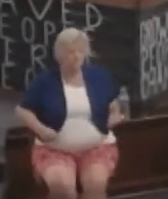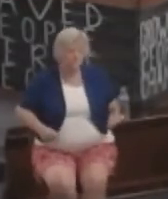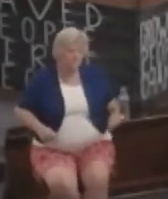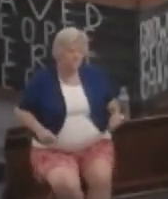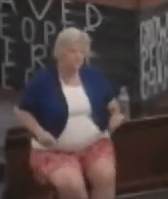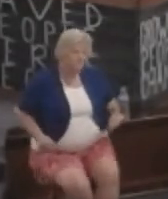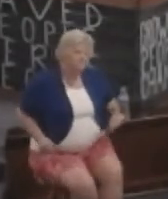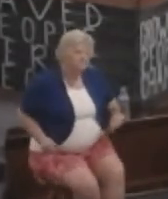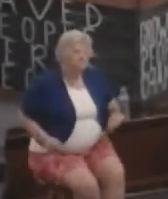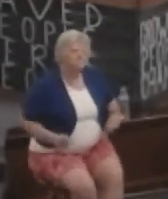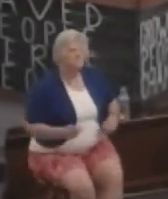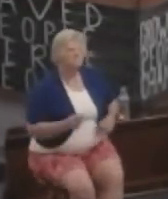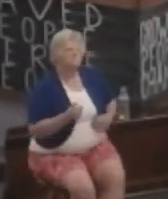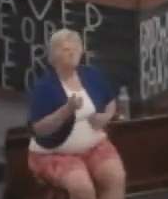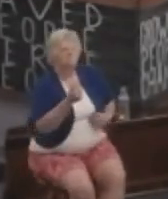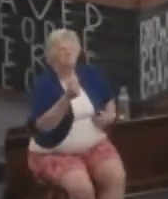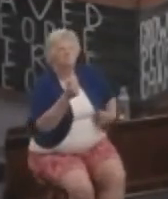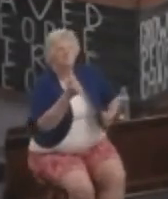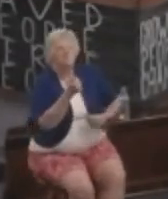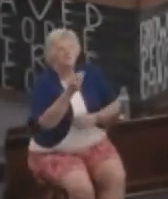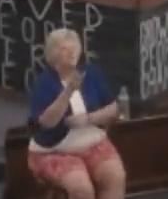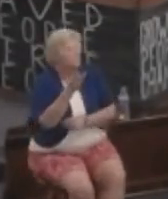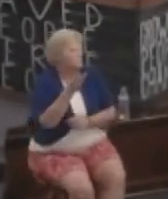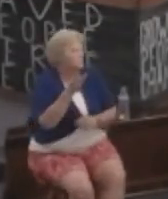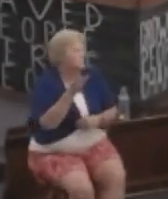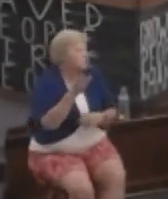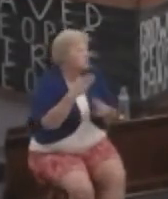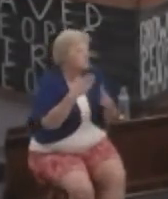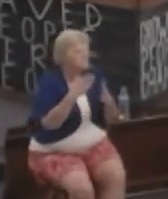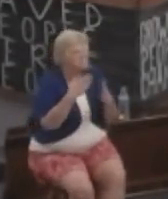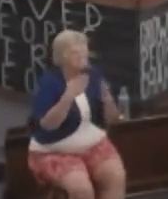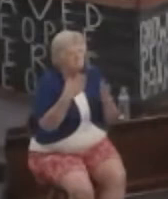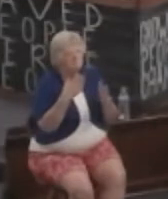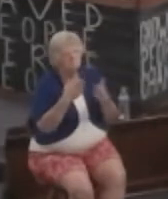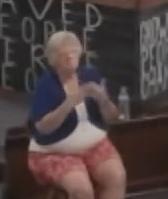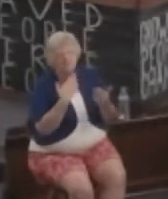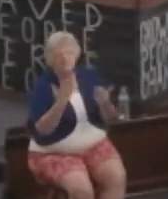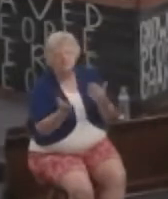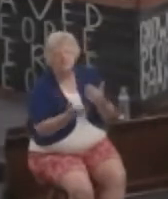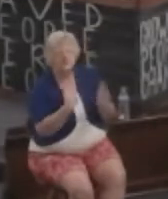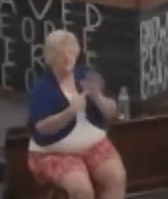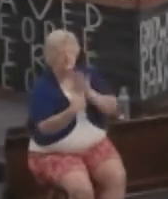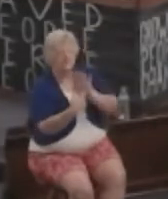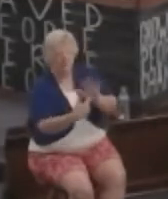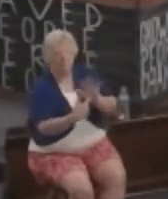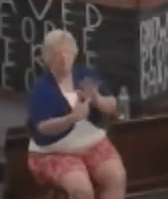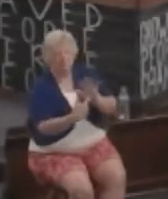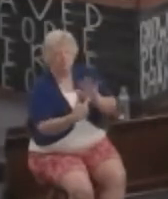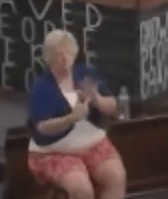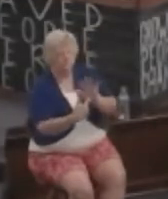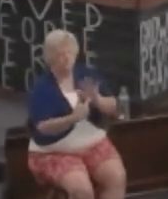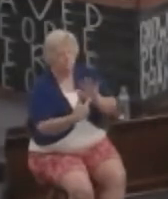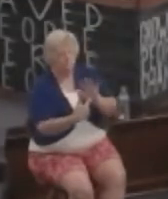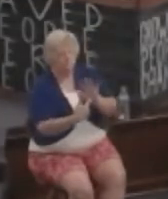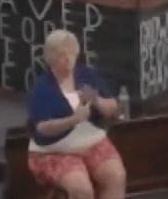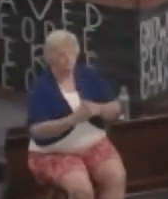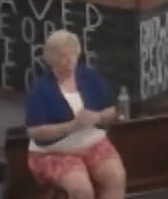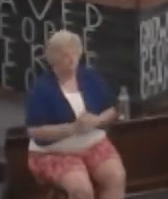I'm going to give you just a really small, easy example that hits close to home.